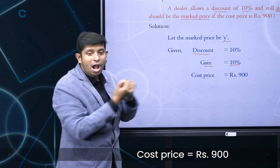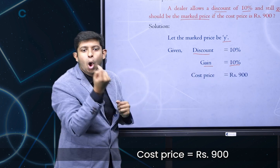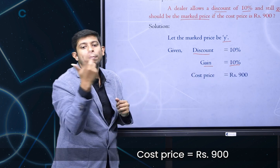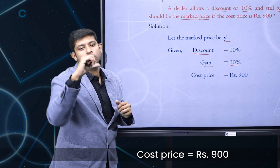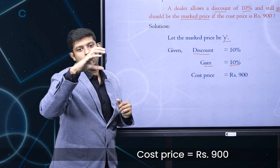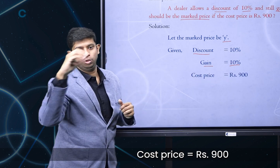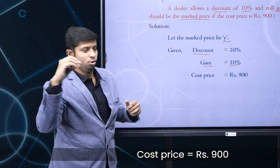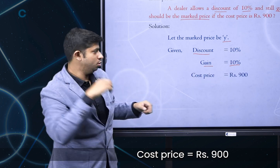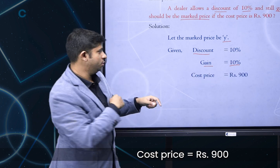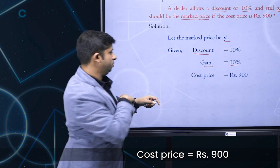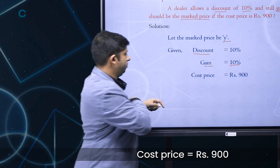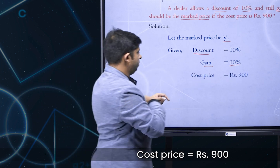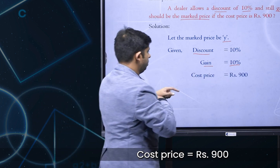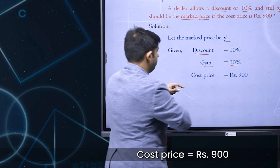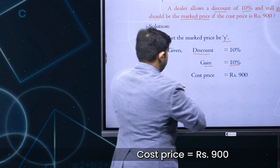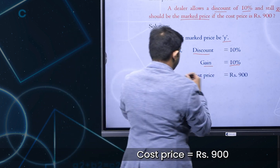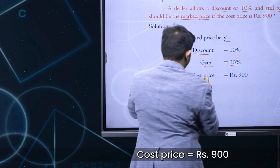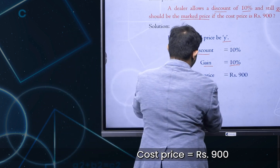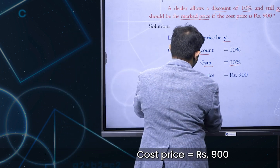Cost price equals to rupees 900.